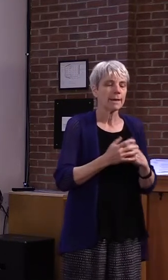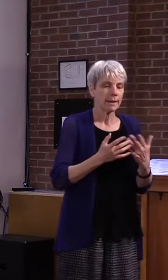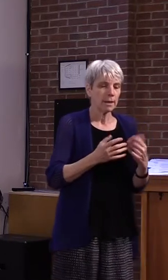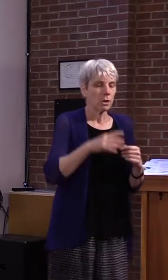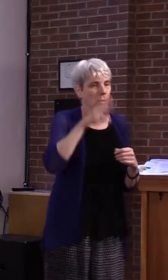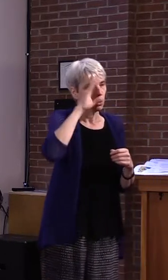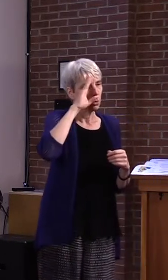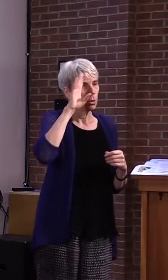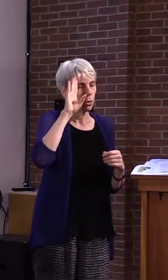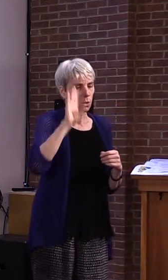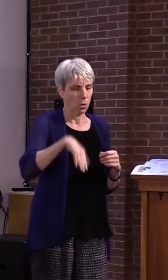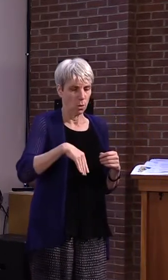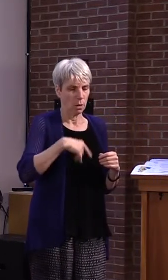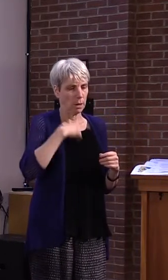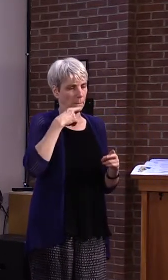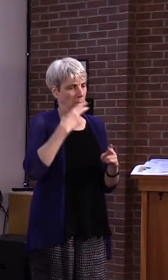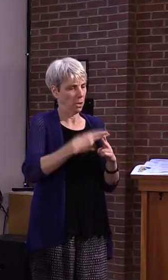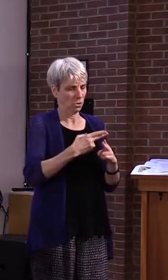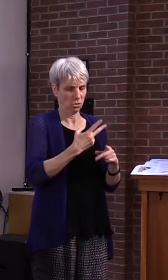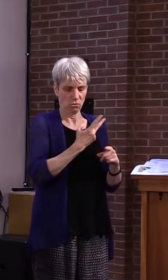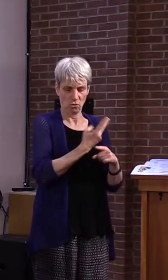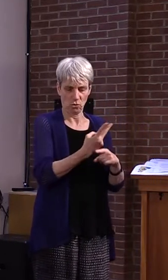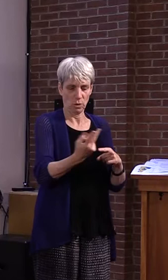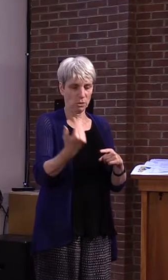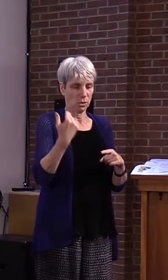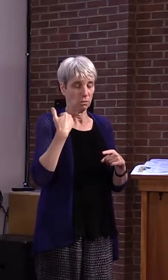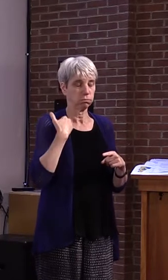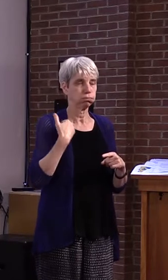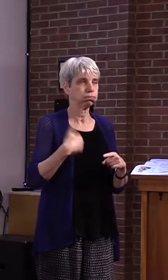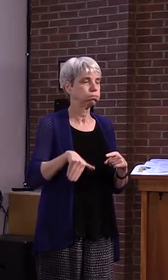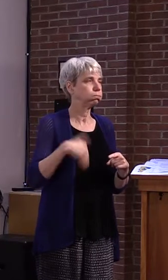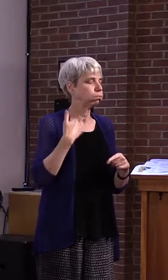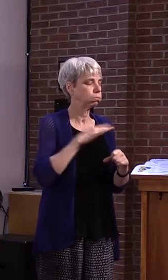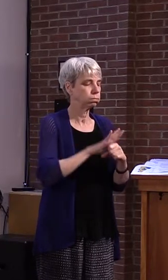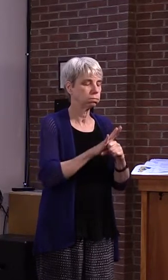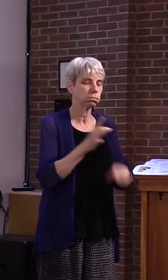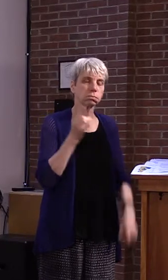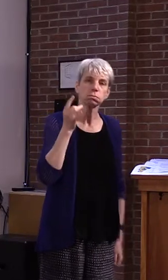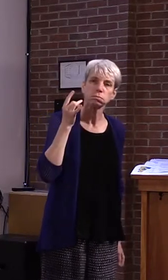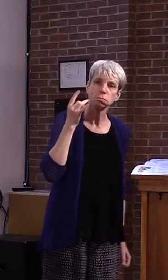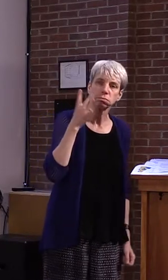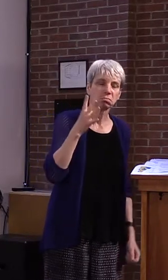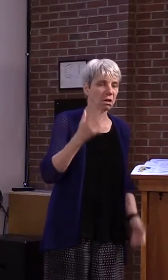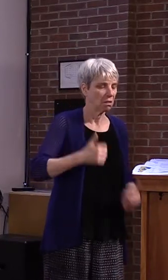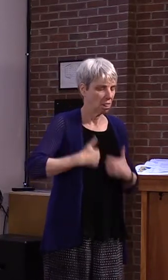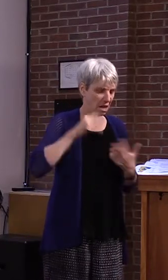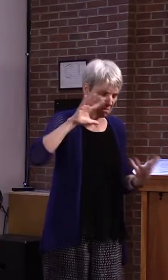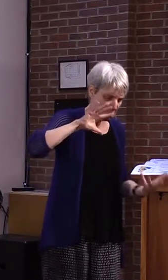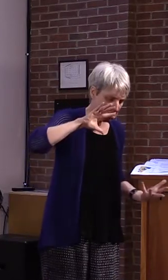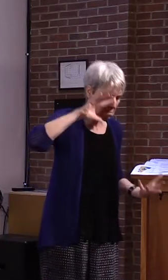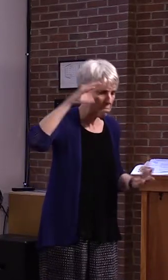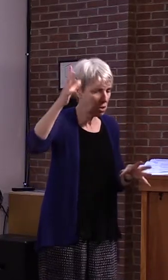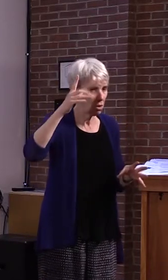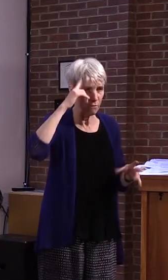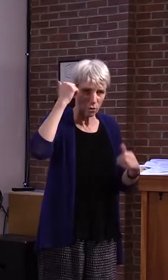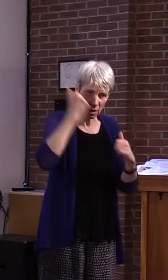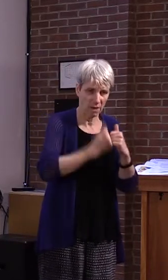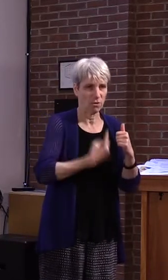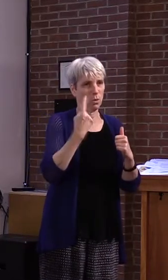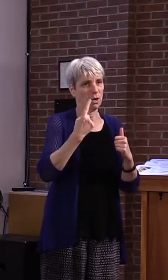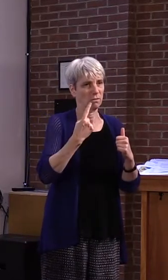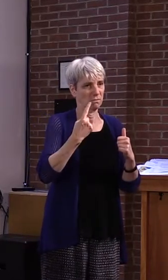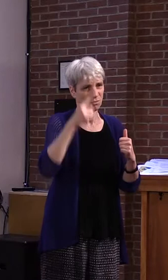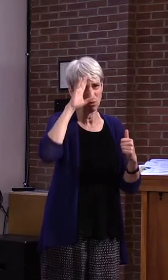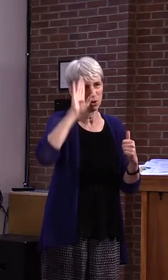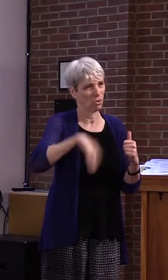and as I said a couple of weeks ago, you know, this pandemic has really upset all aspects of our lives.